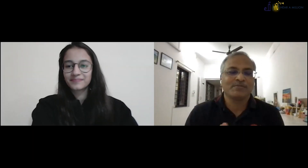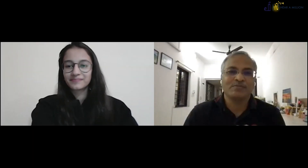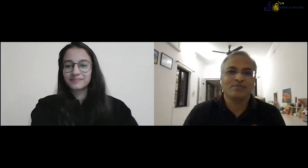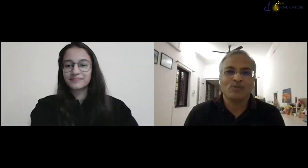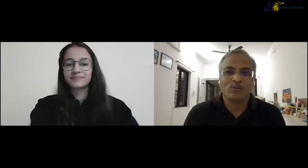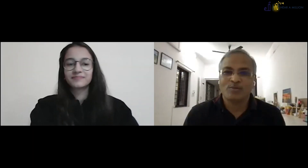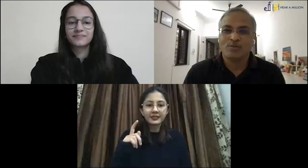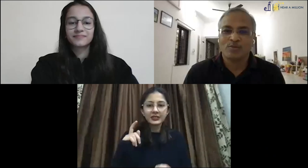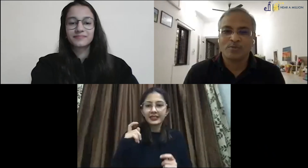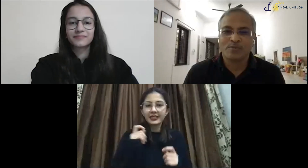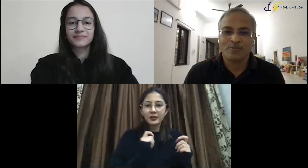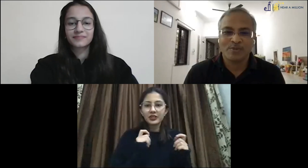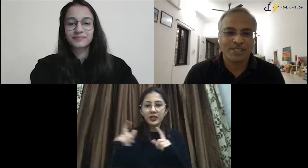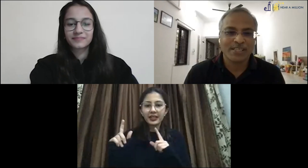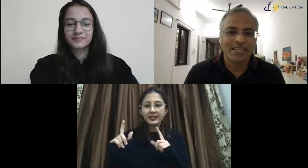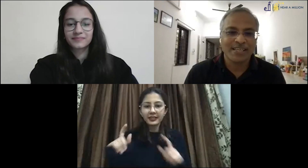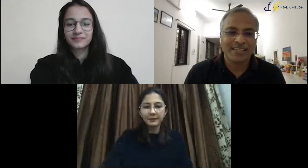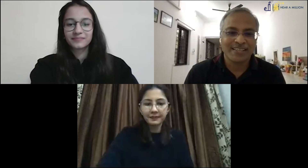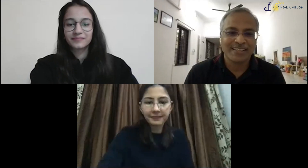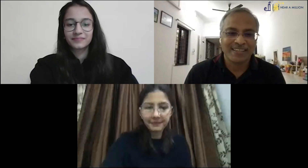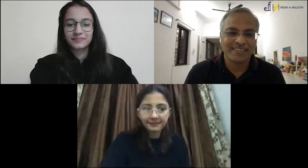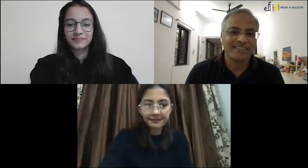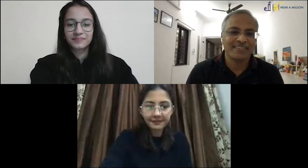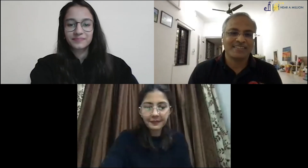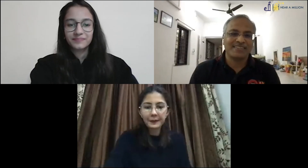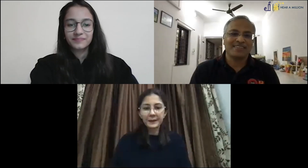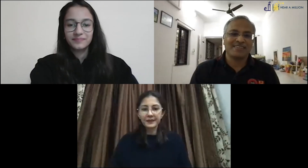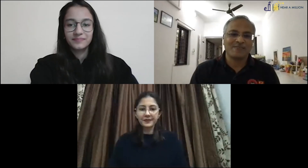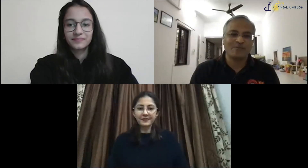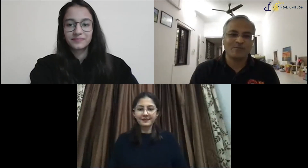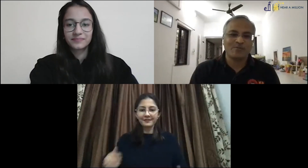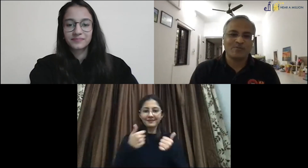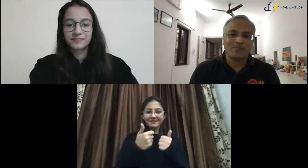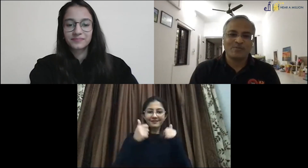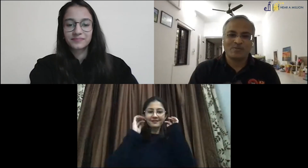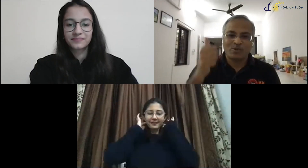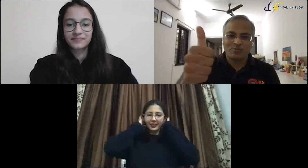Okay. 1 second, I'm not spotlight. Yeah. Yes.